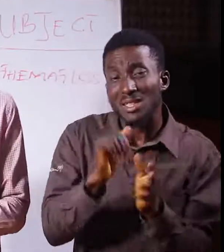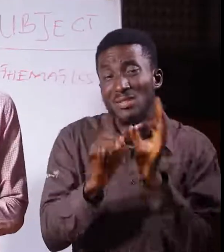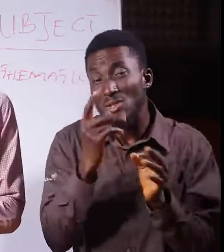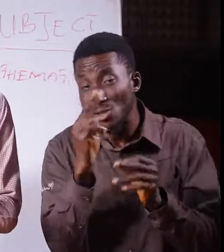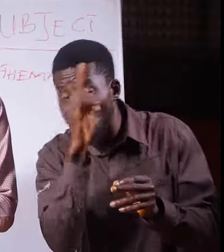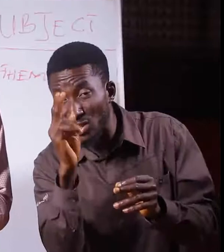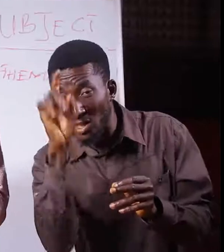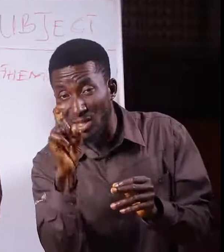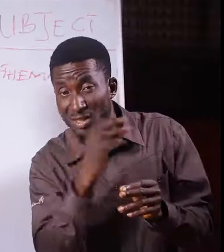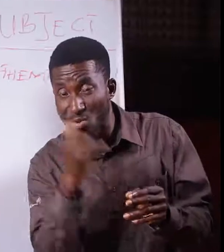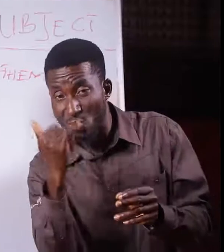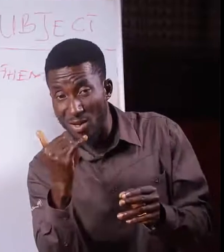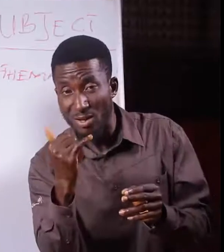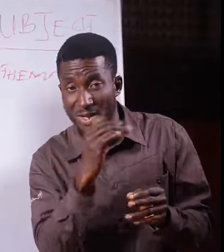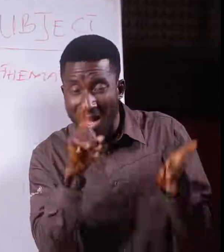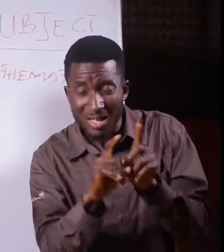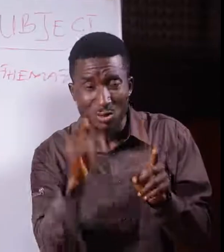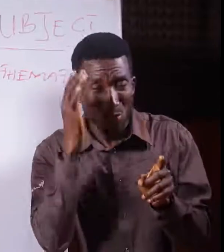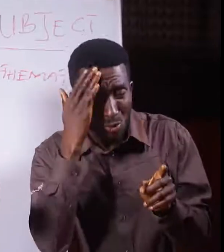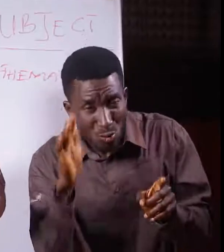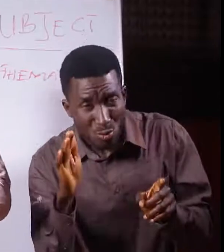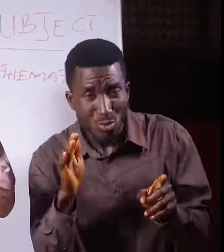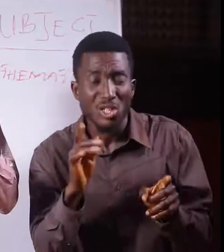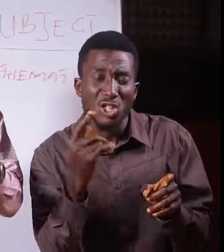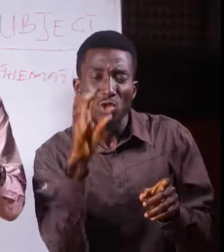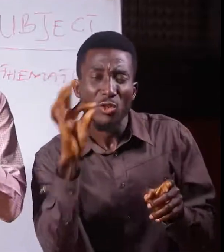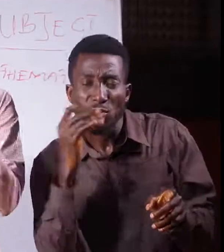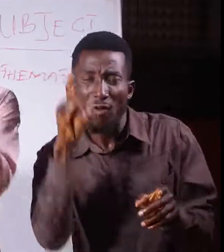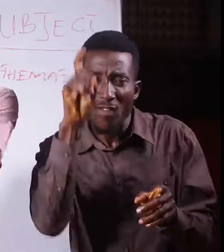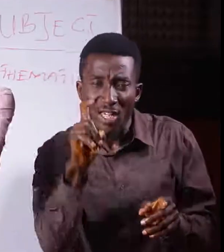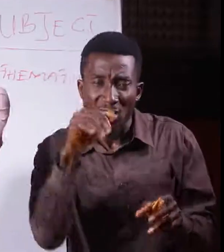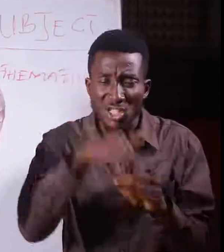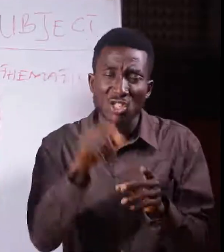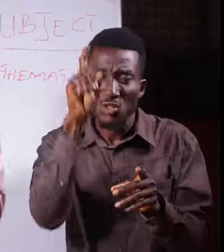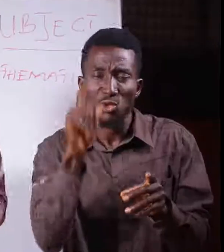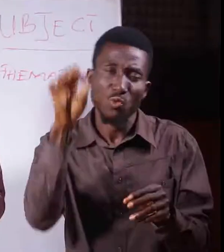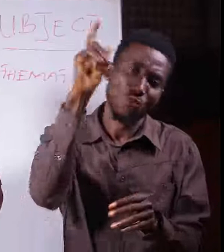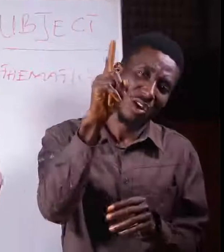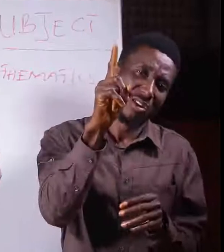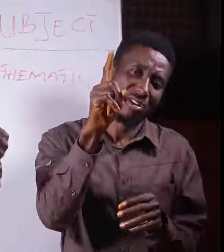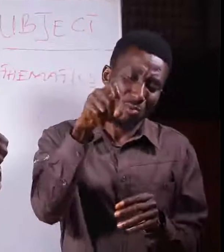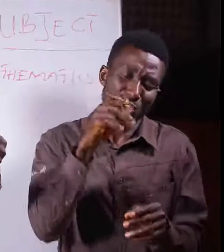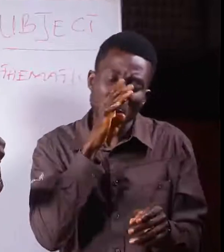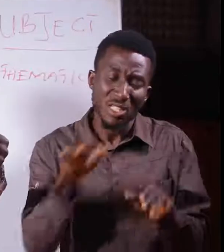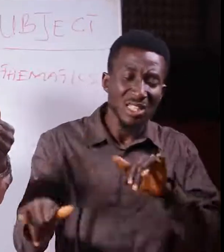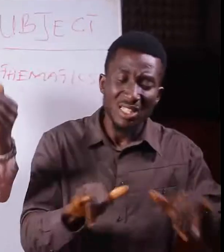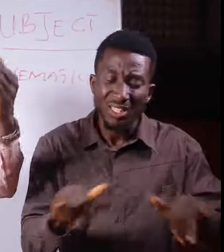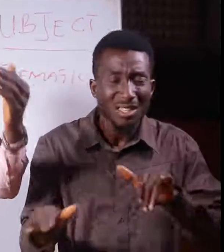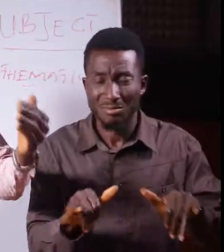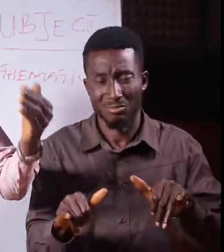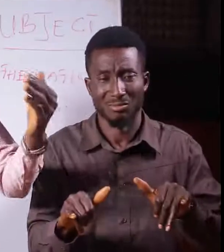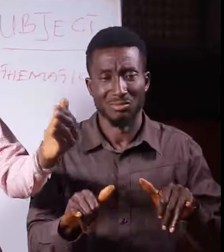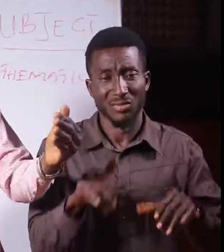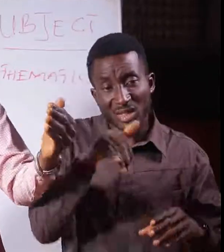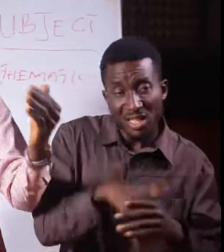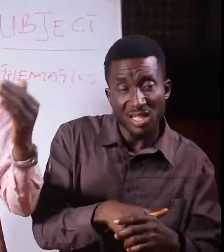and y as the two unknowns, then the coefficient of x in equation 1 must be equals to the